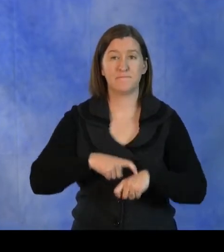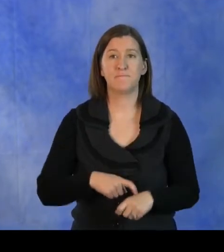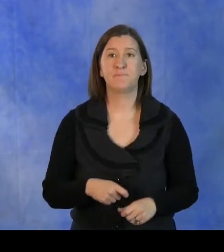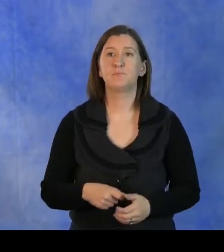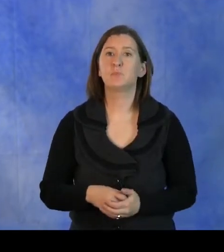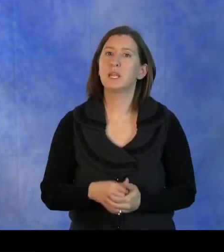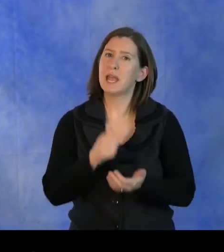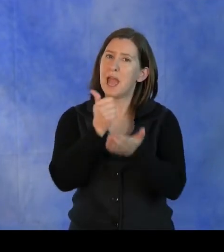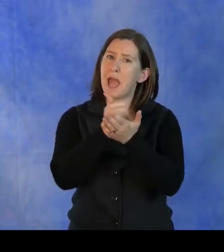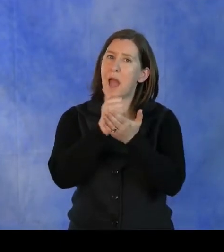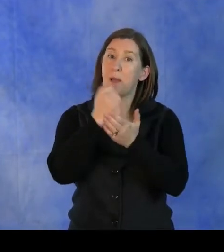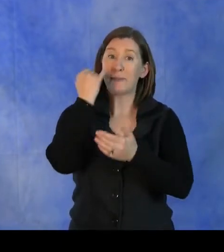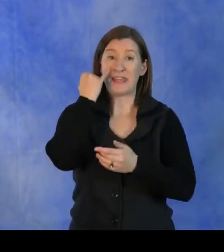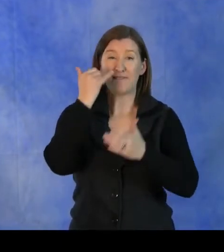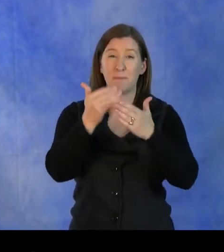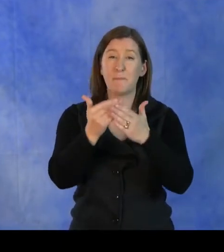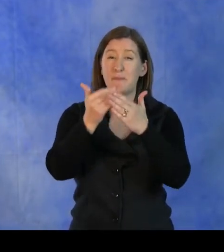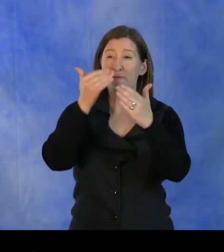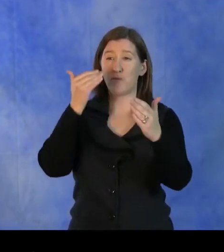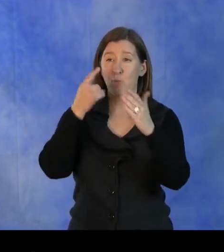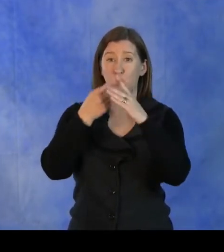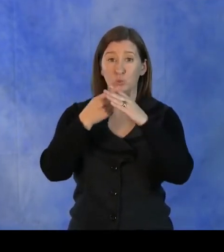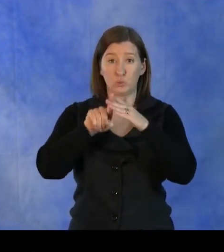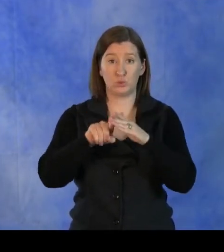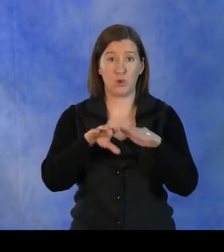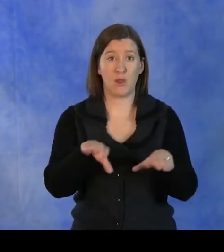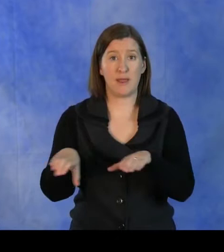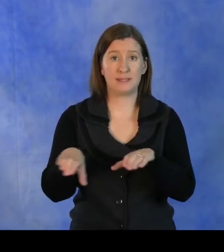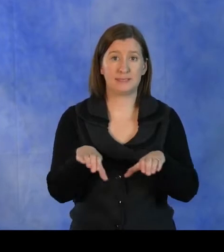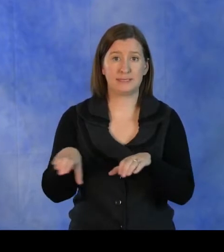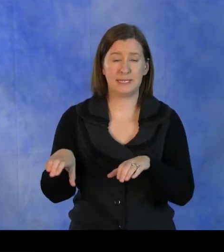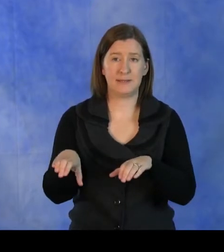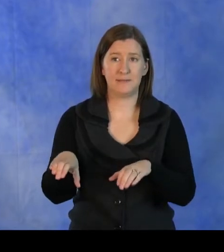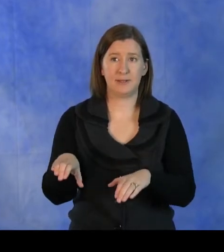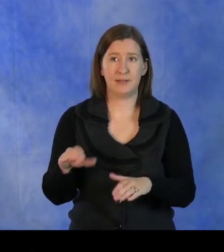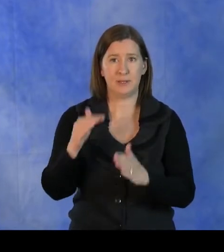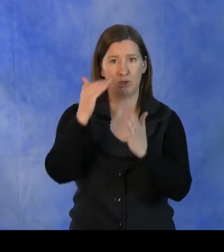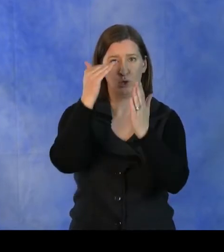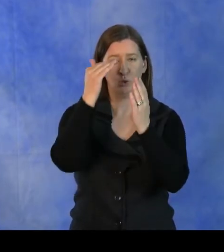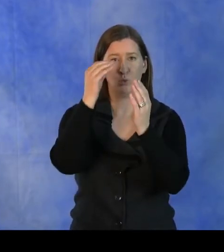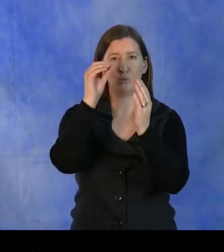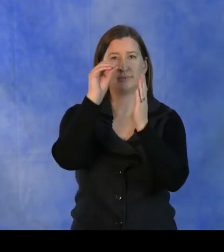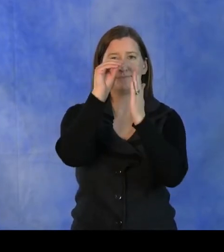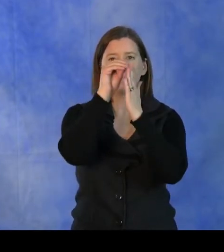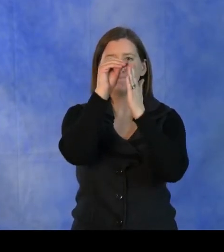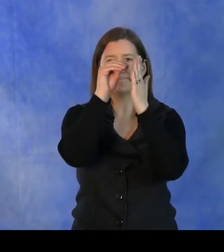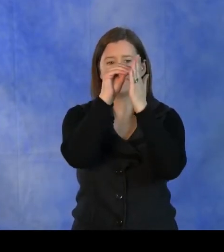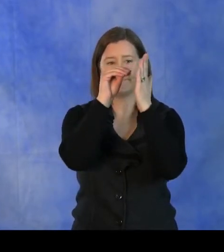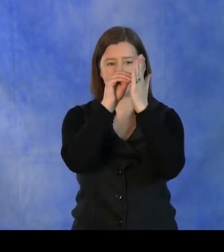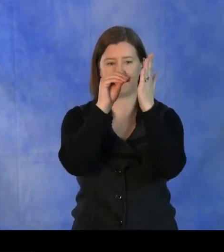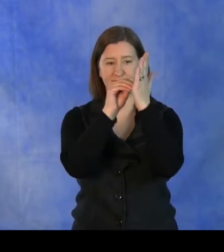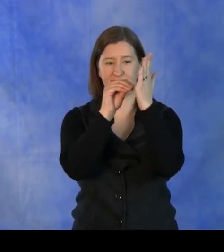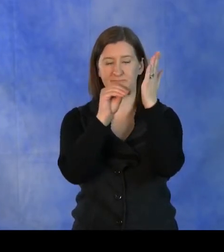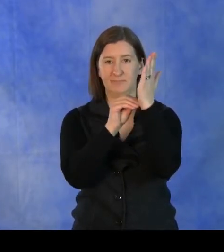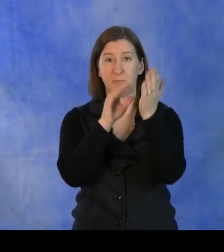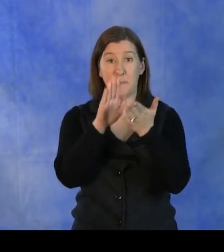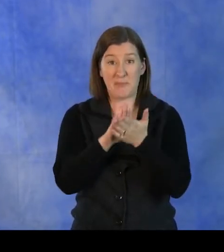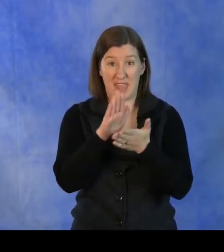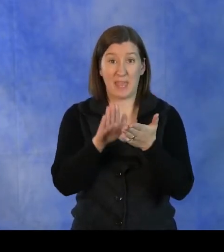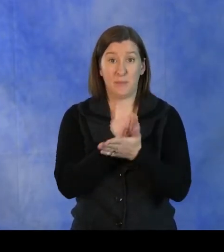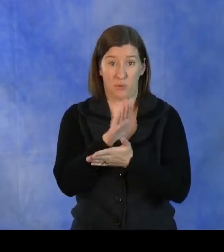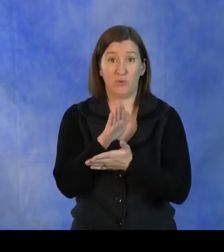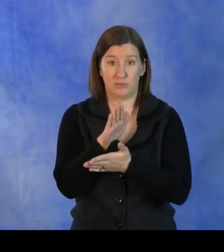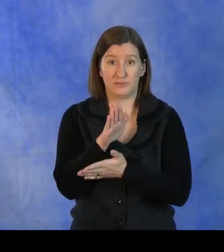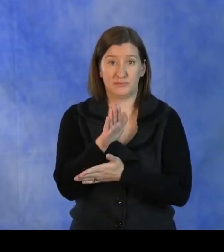For time management, it helps if before you start an activity, you